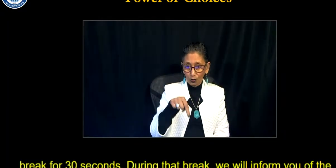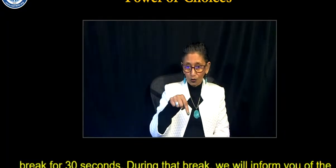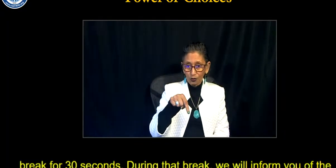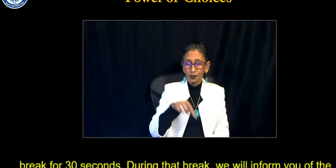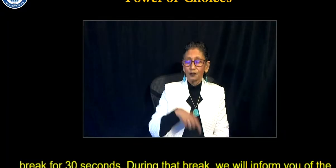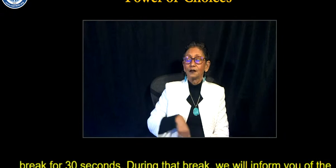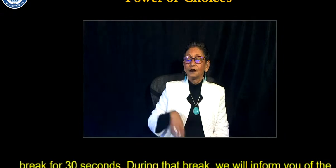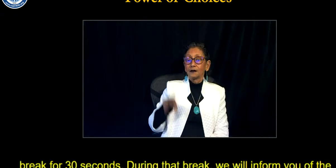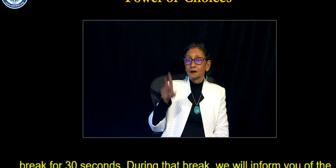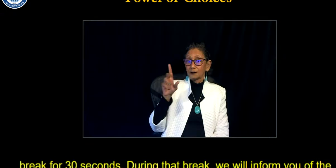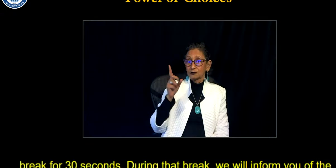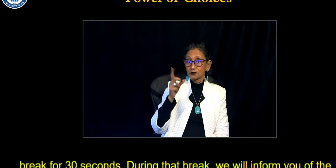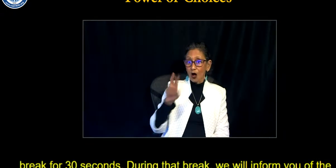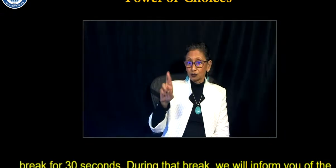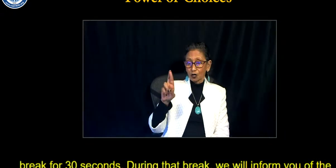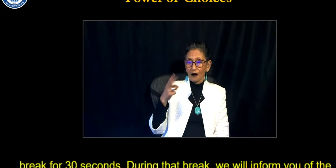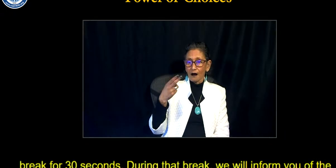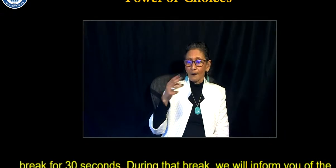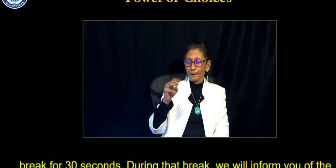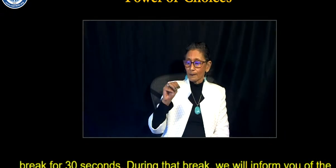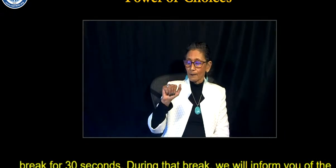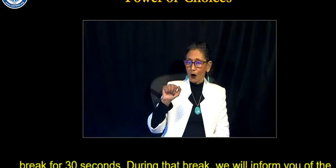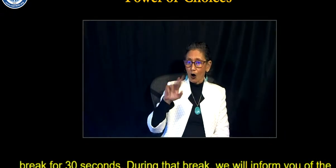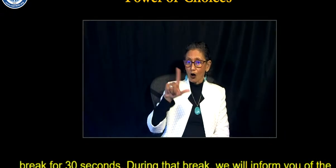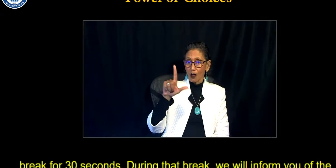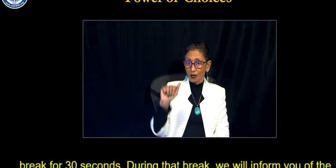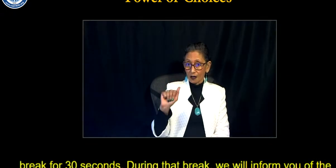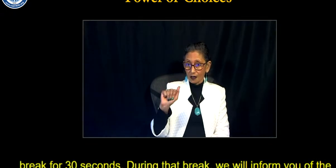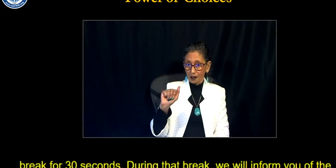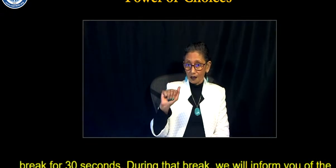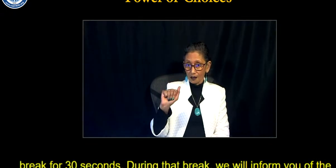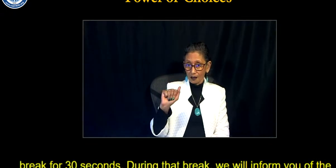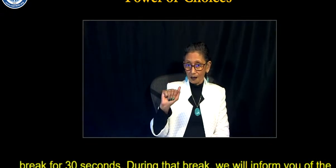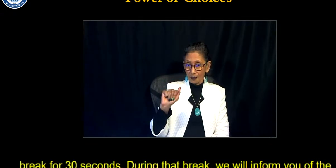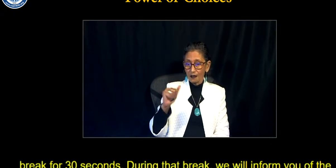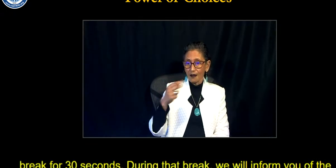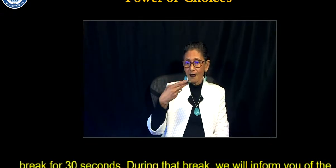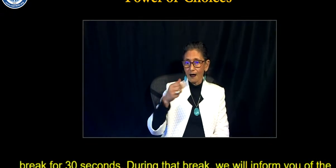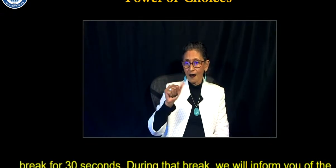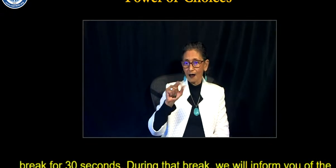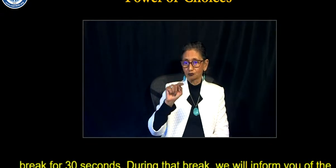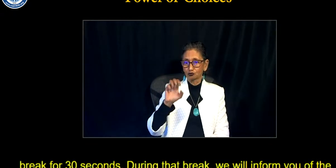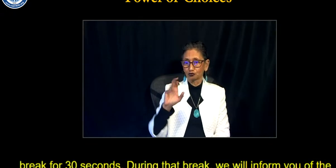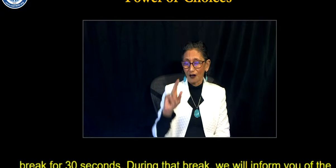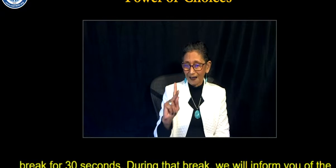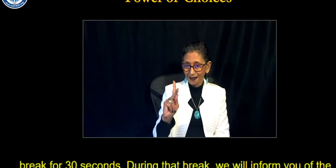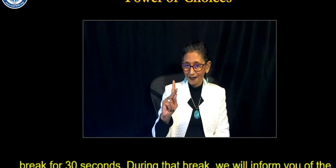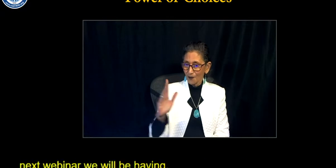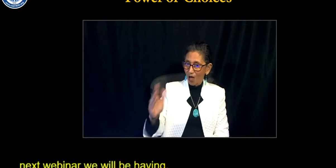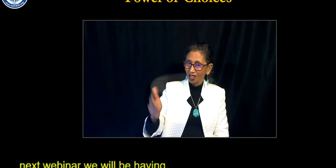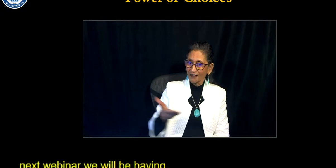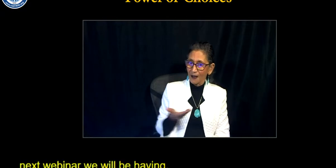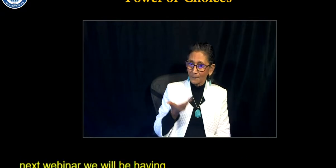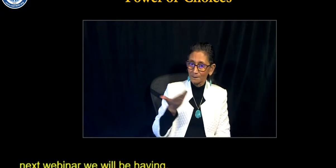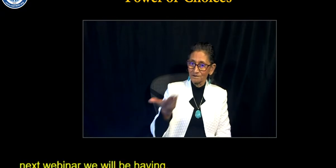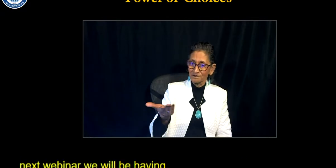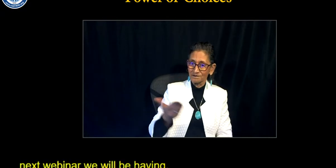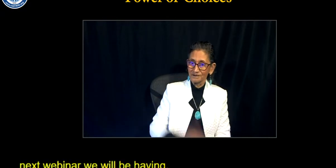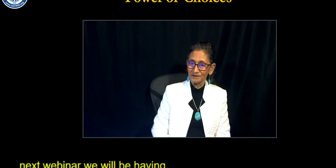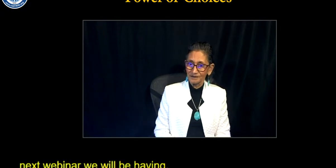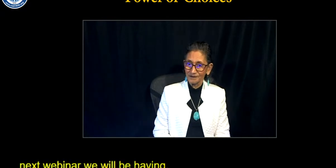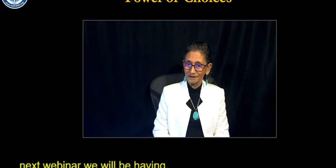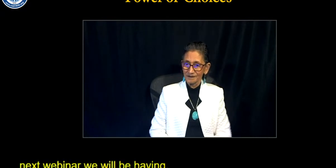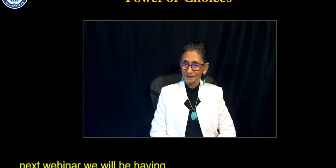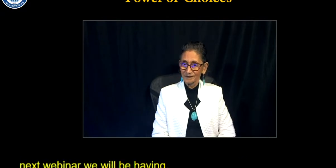We'll be introducing our linguistic policy chief for tonight. This evening is Dr.